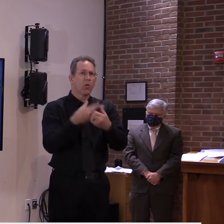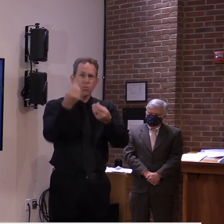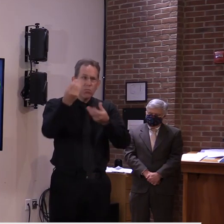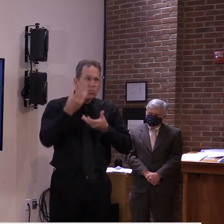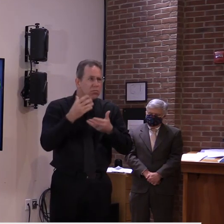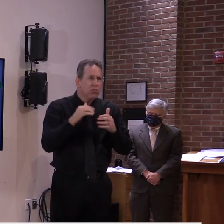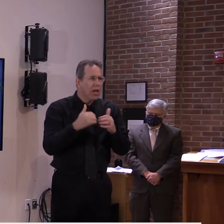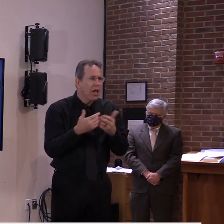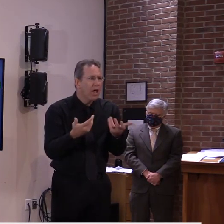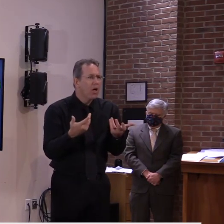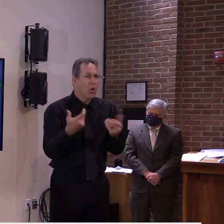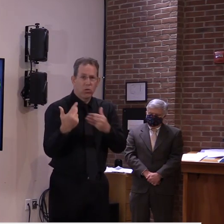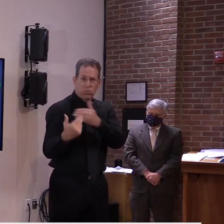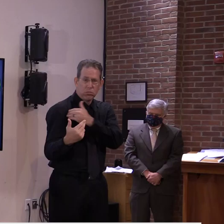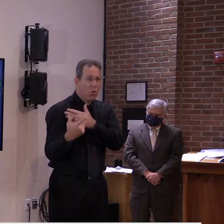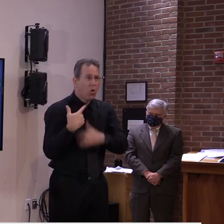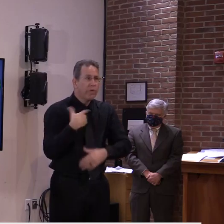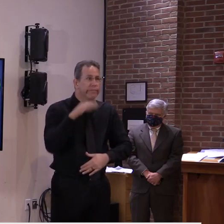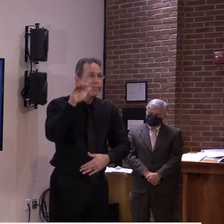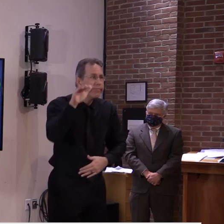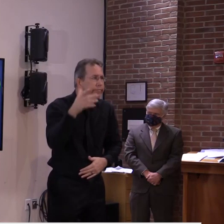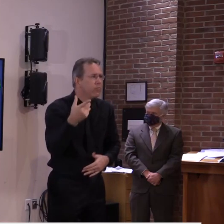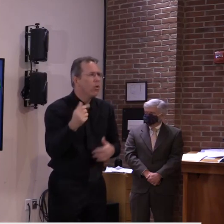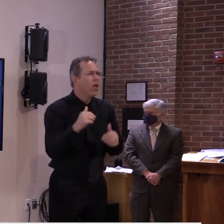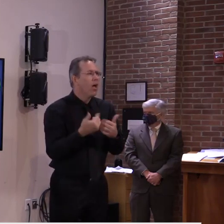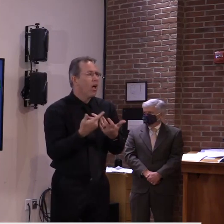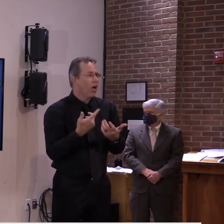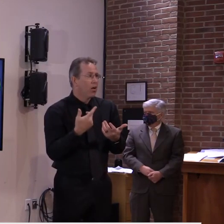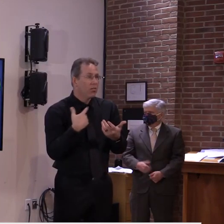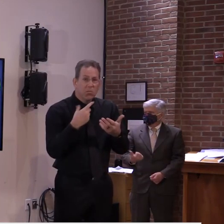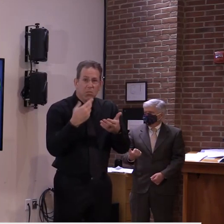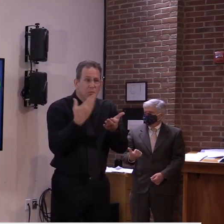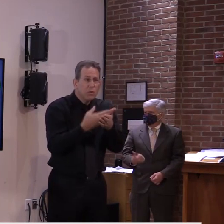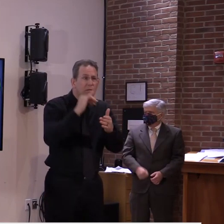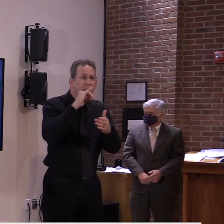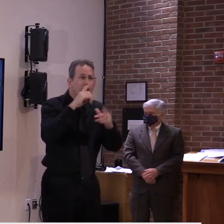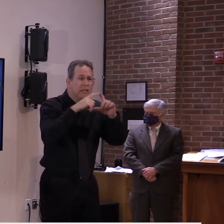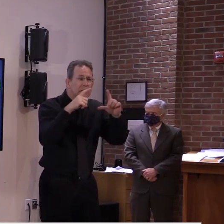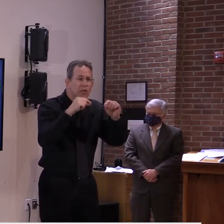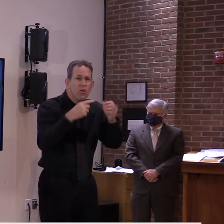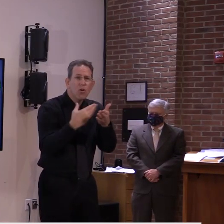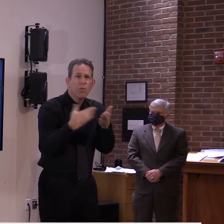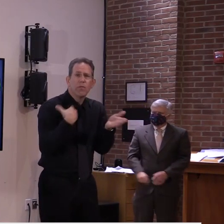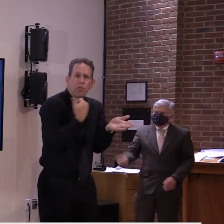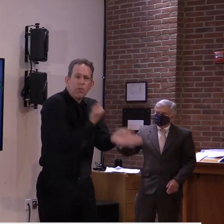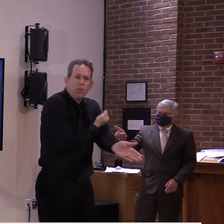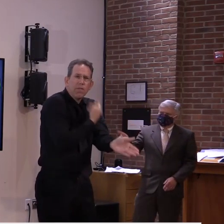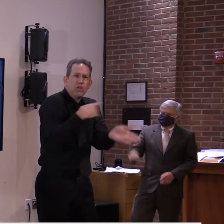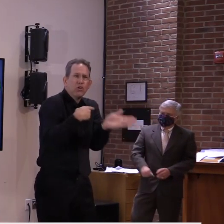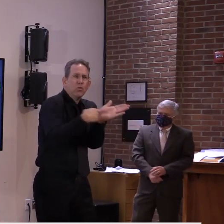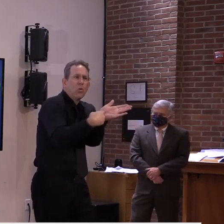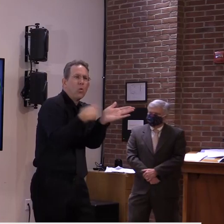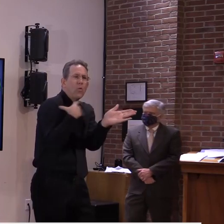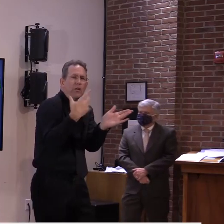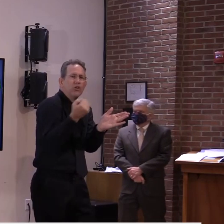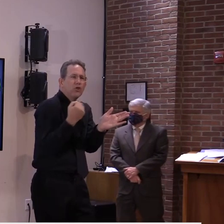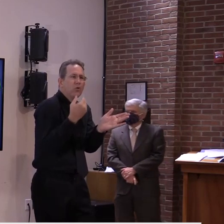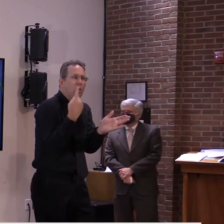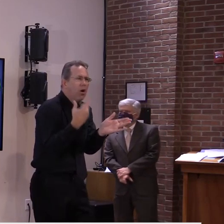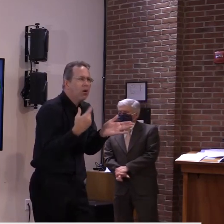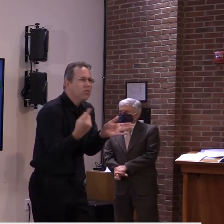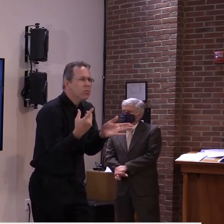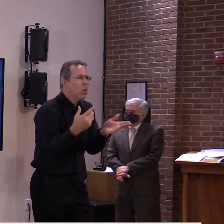vaccine? So, for instance, do people need to show an ID that proves they're a frontline healthcare worker and just show up at a doctor's office, or do you reach out directly